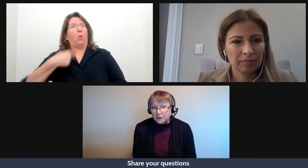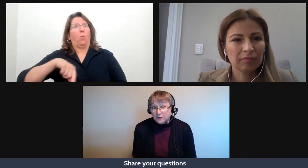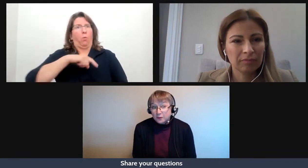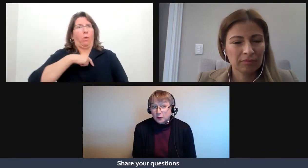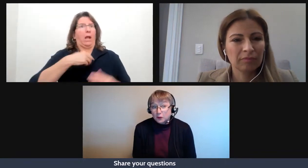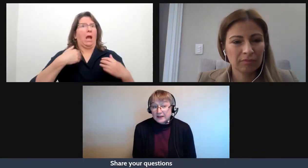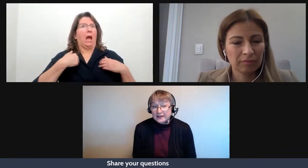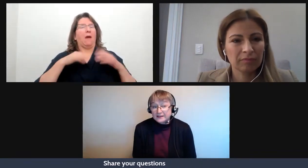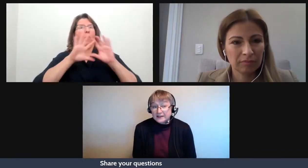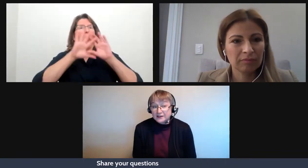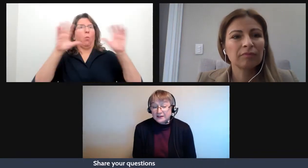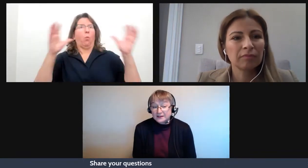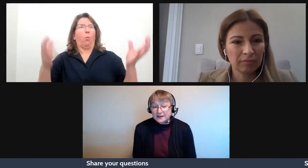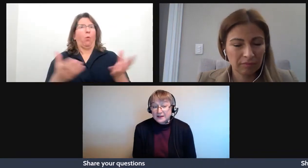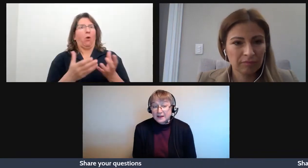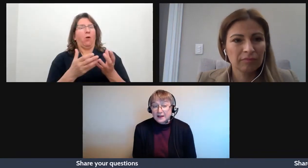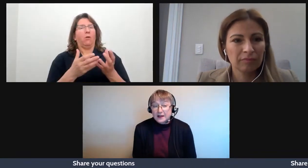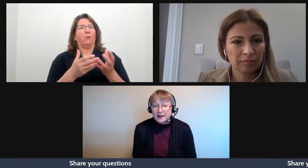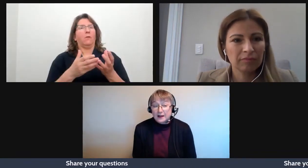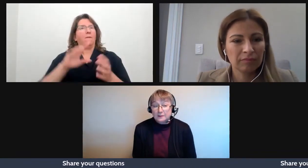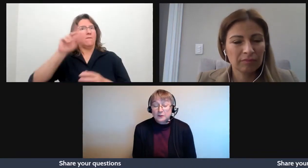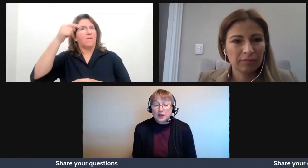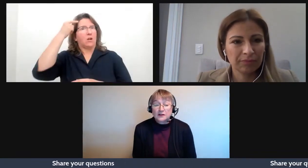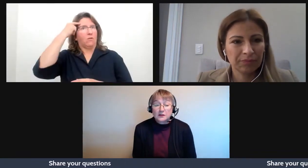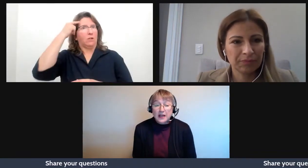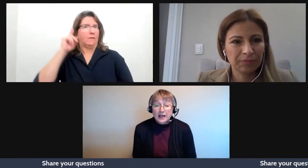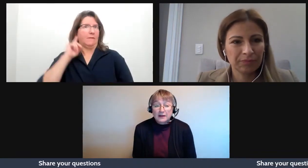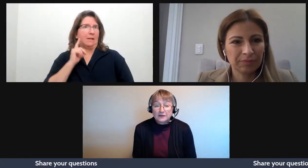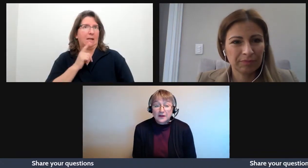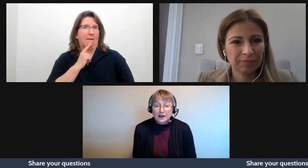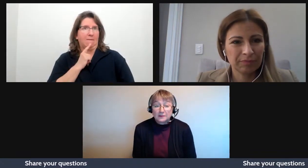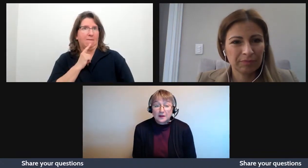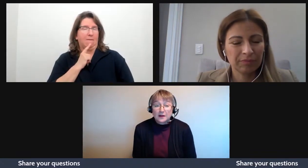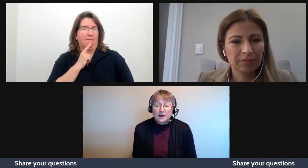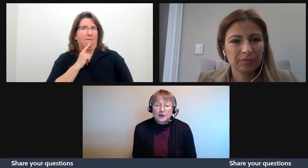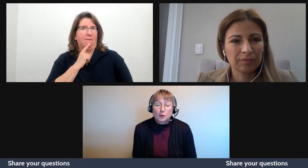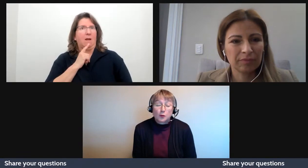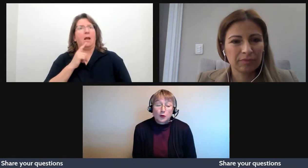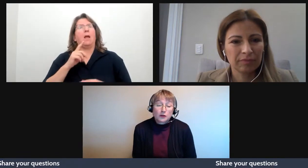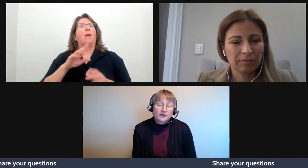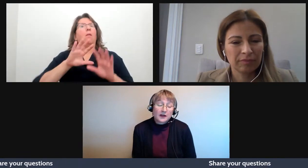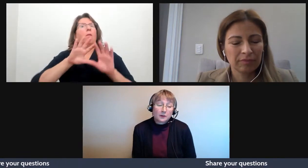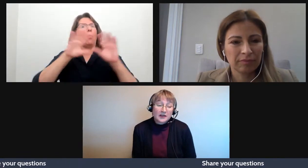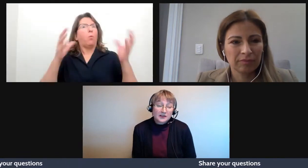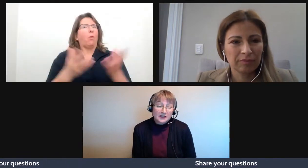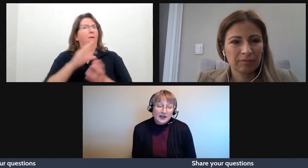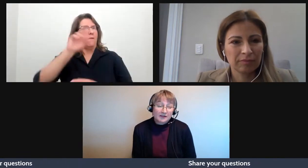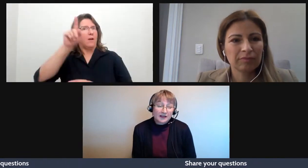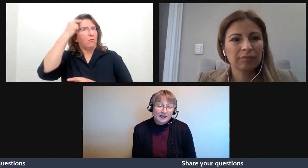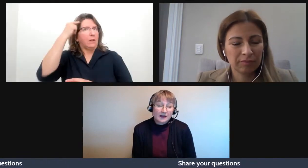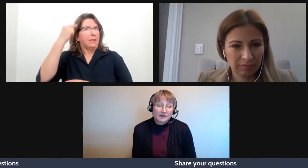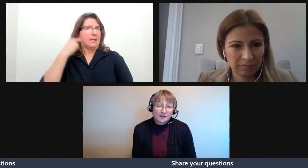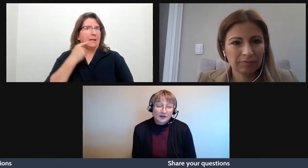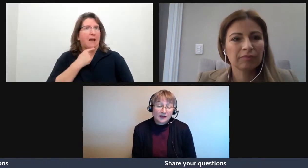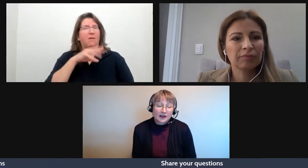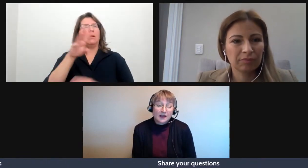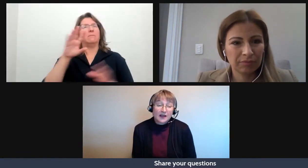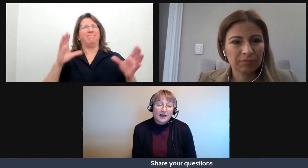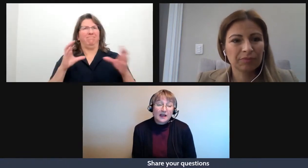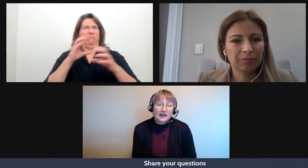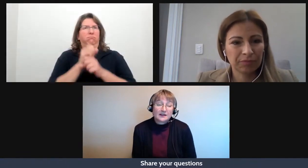the formal organizations. We also have the World Federation of the